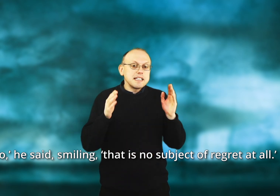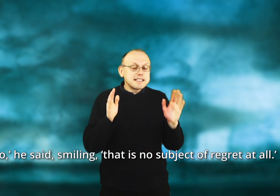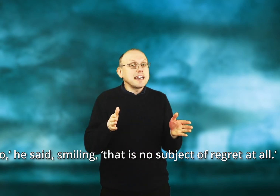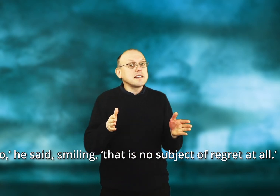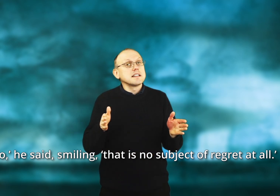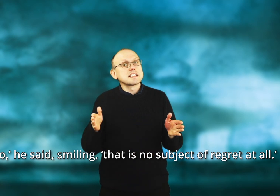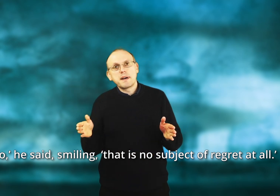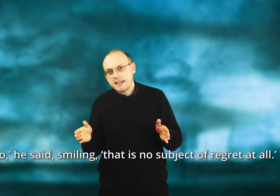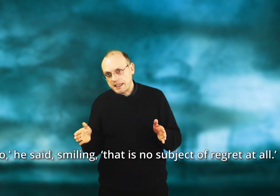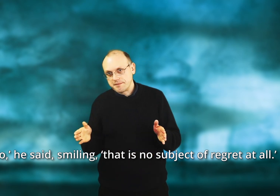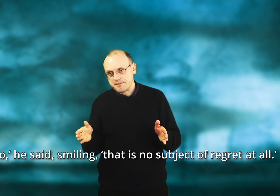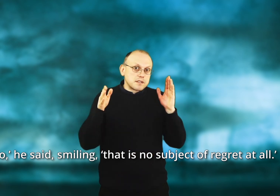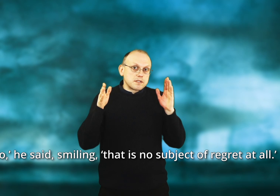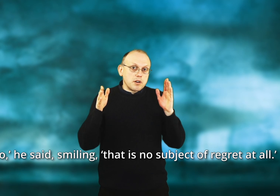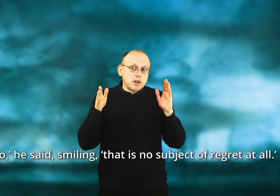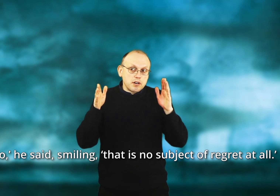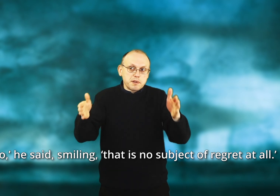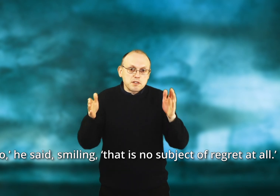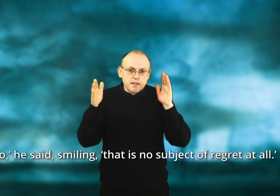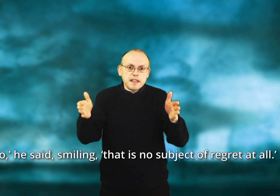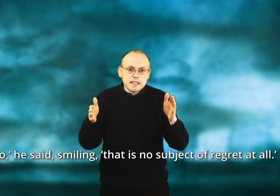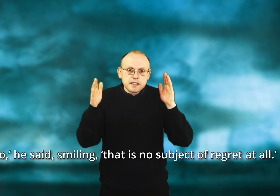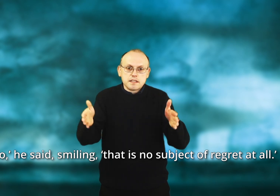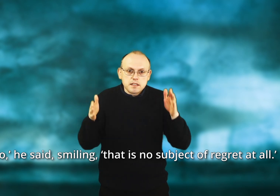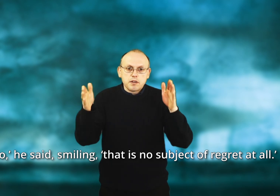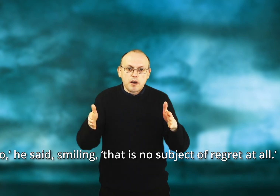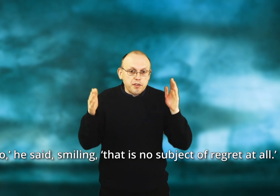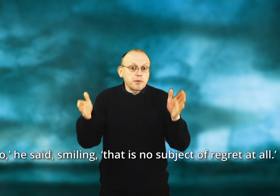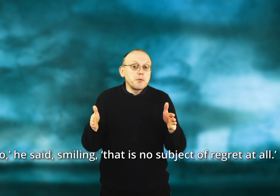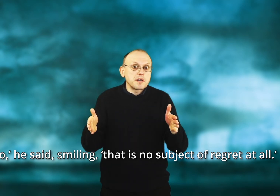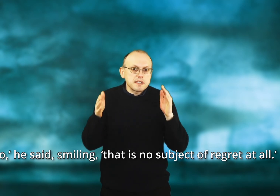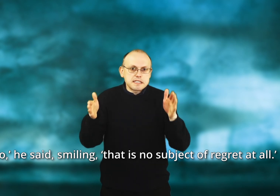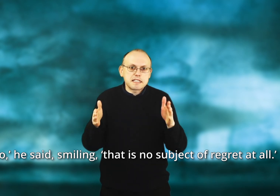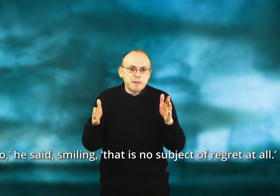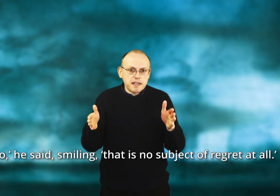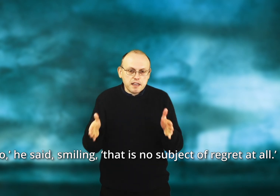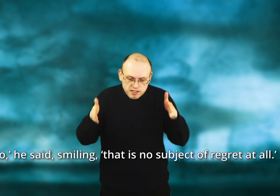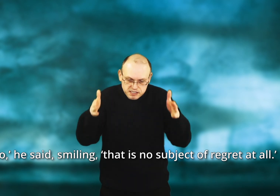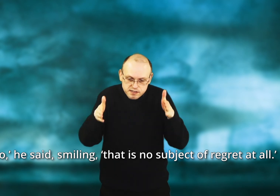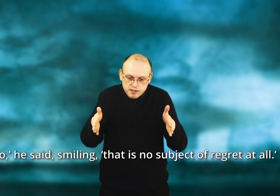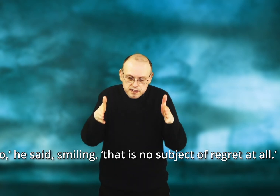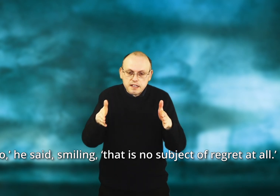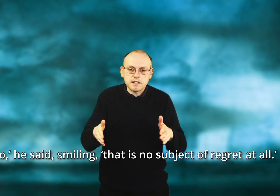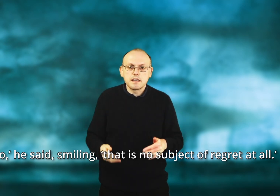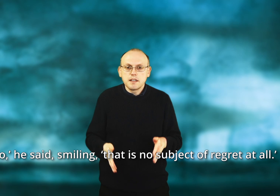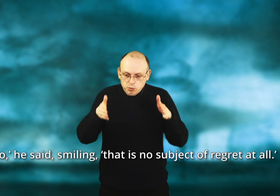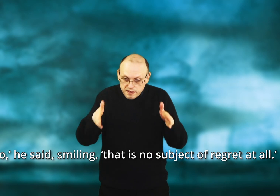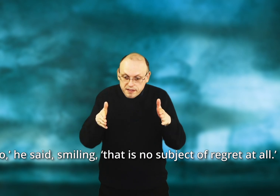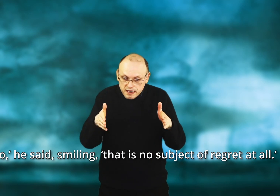said, smiling. So, because of these 3 words, he said smiling, that's inserted within